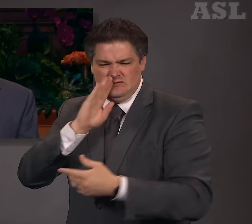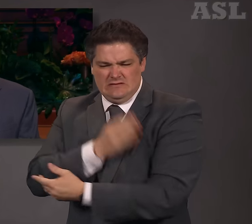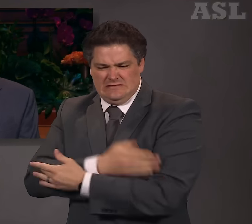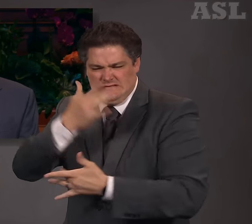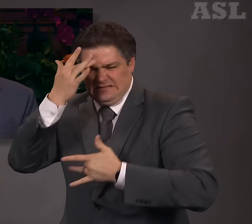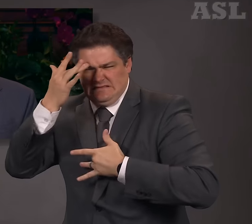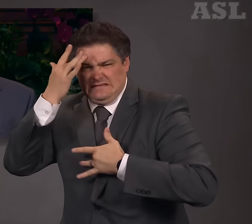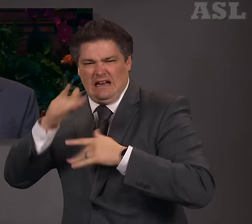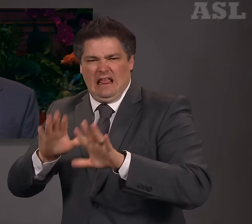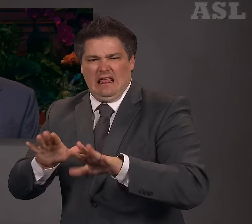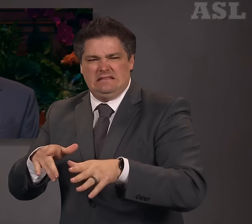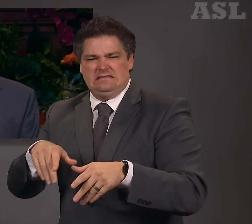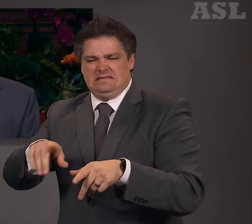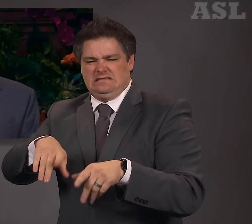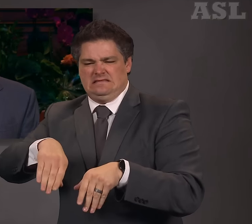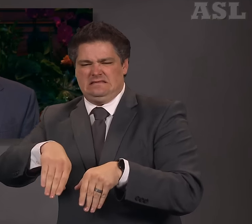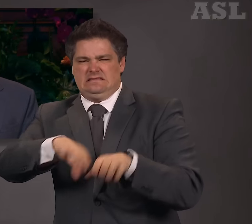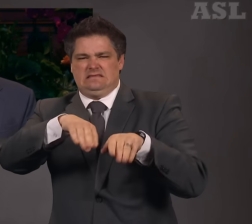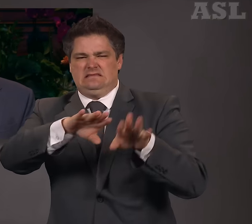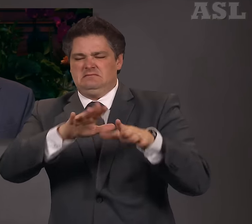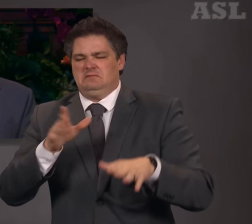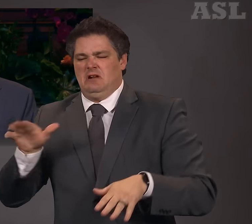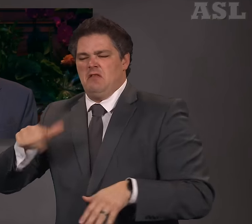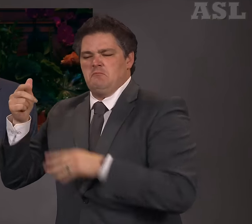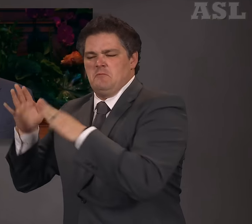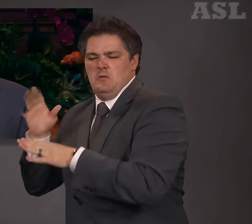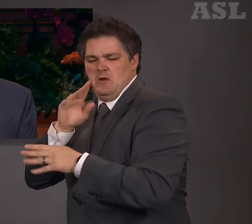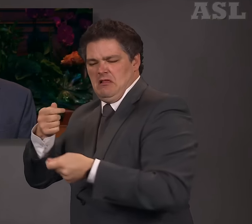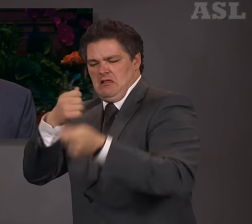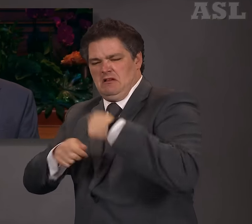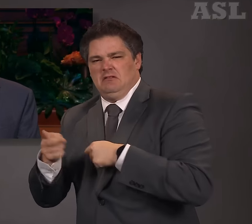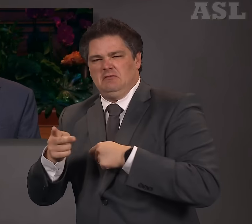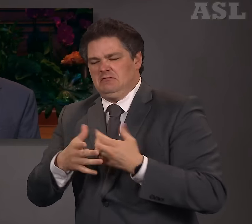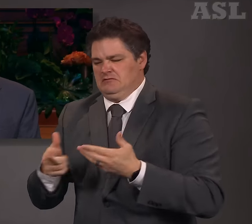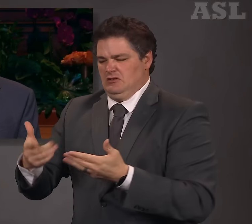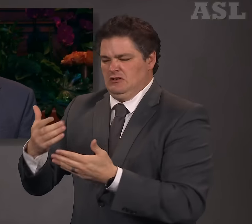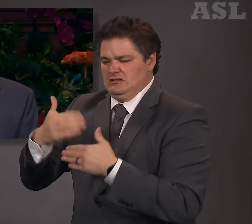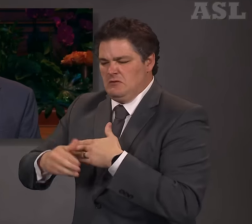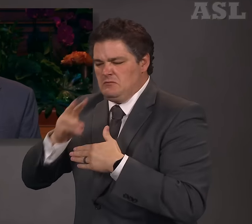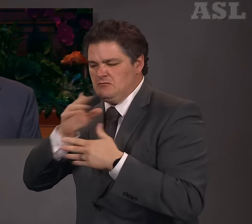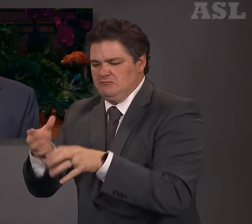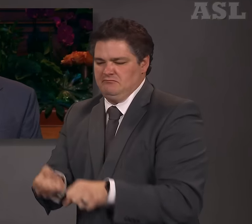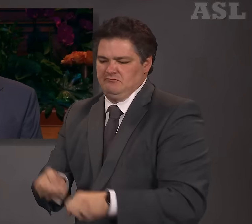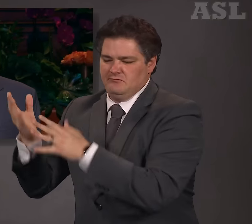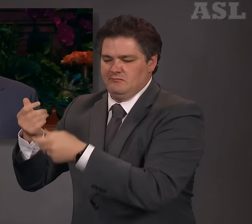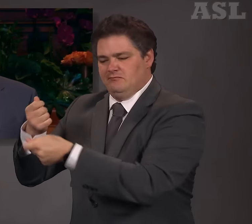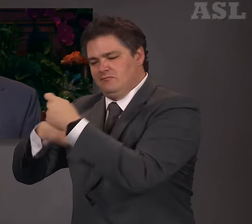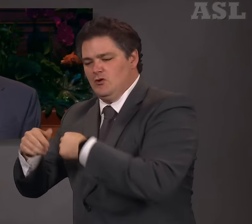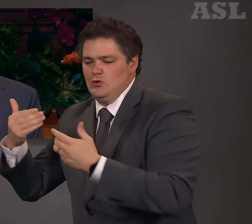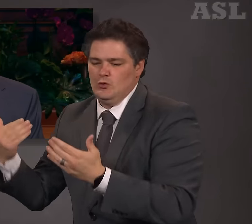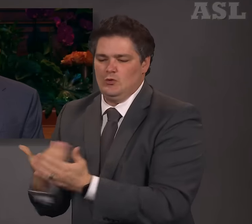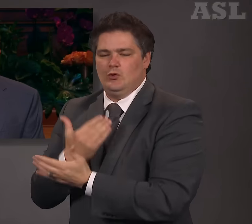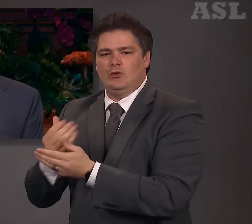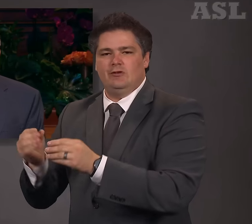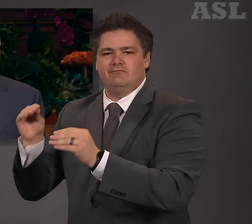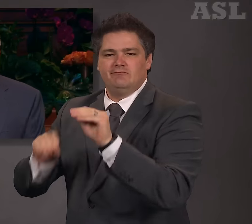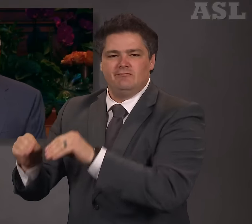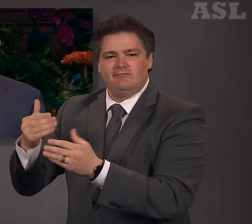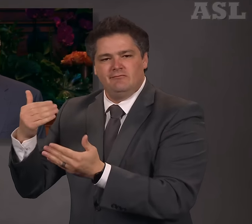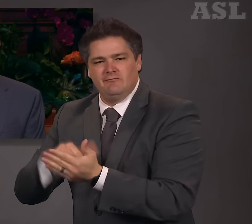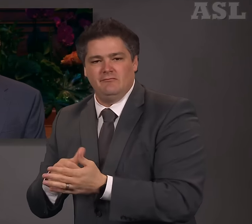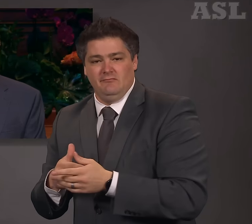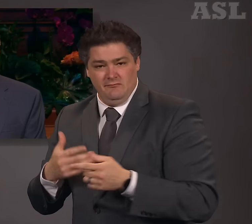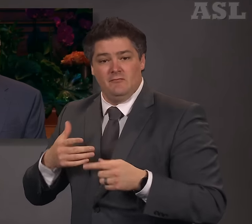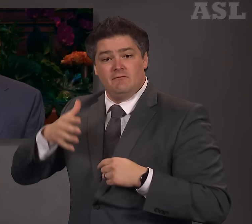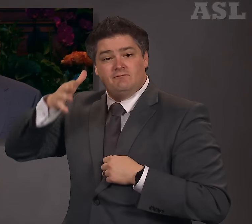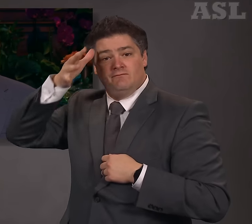can't touch the sacrament. Your daughter has an unknown disease. Leave immediately while someone else fixes new sacrament